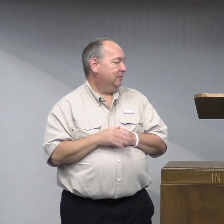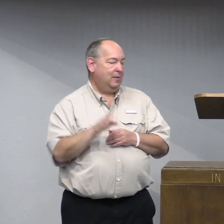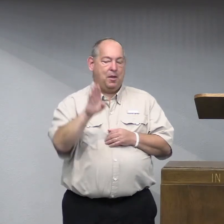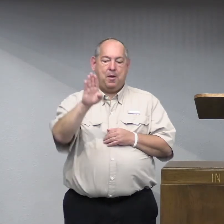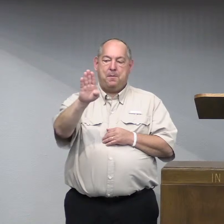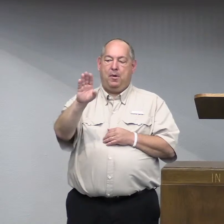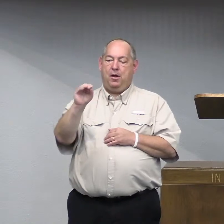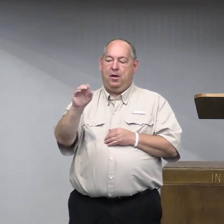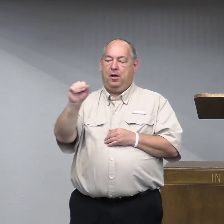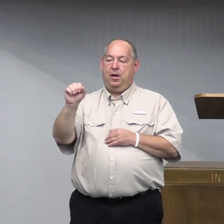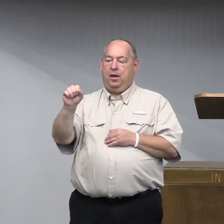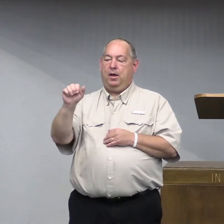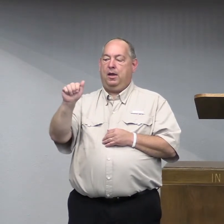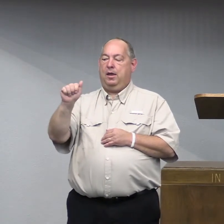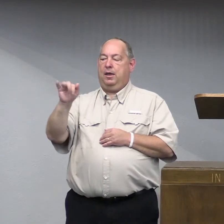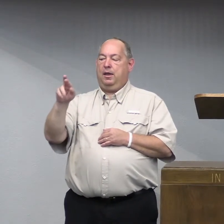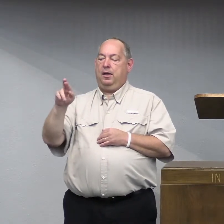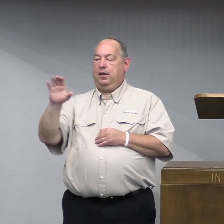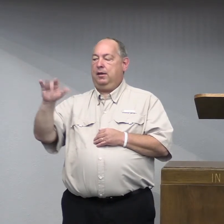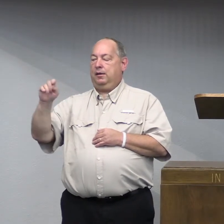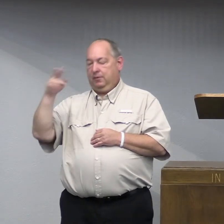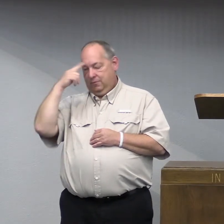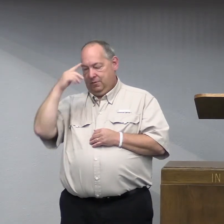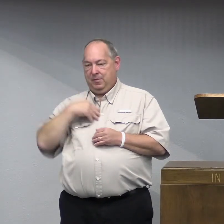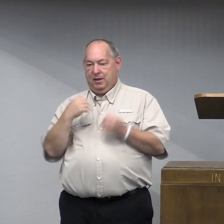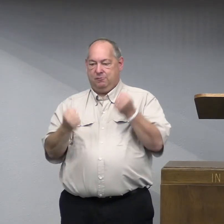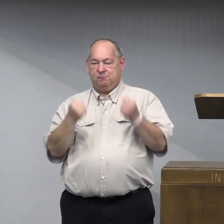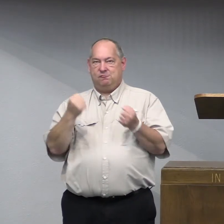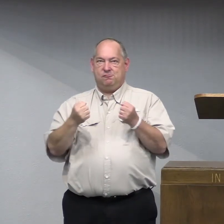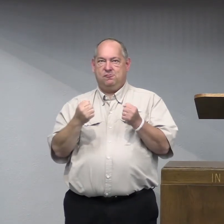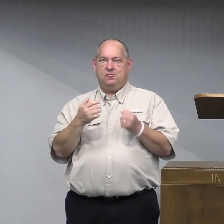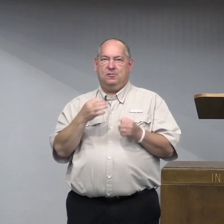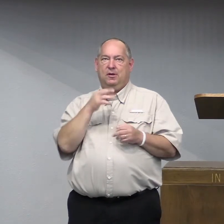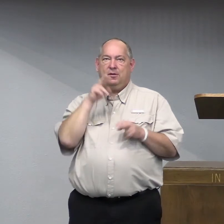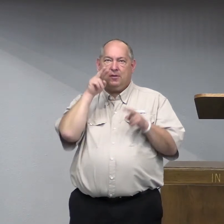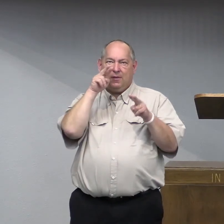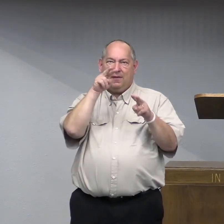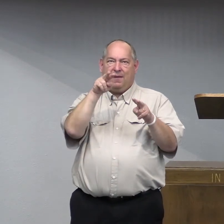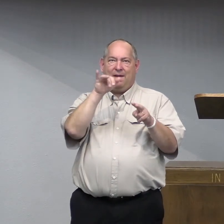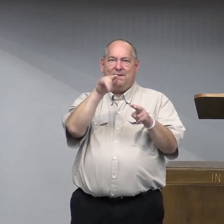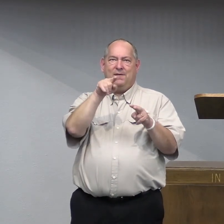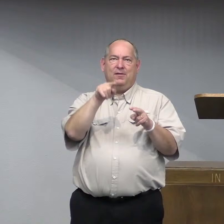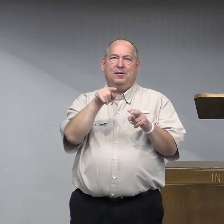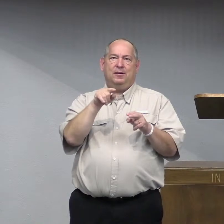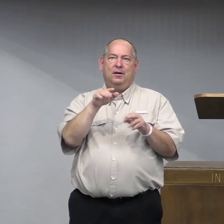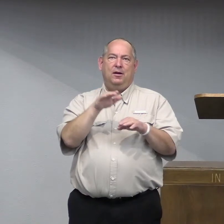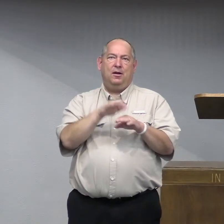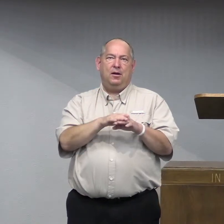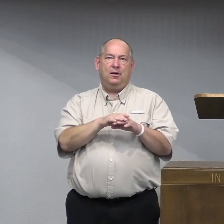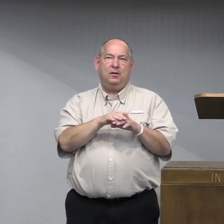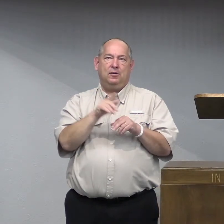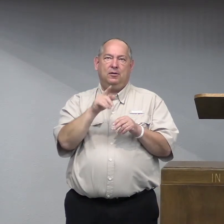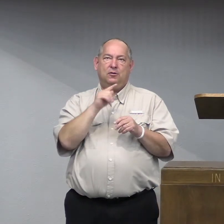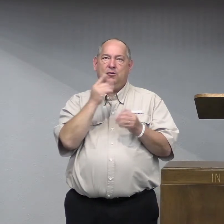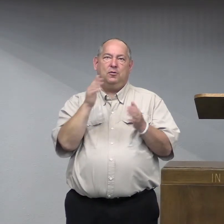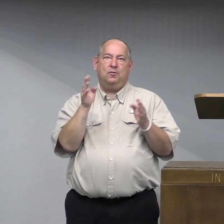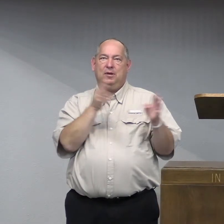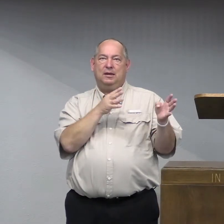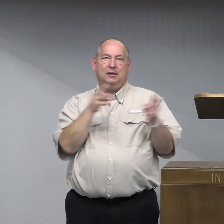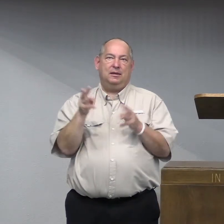Boss air cleaner for my hot rod. Because if you see in the picture of that one that was on it currently, it was too